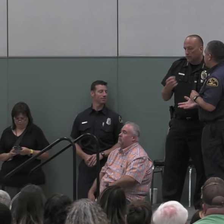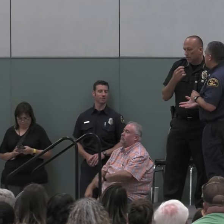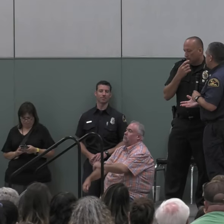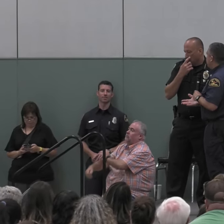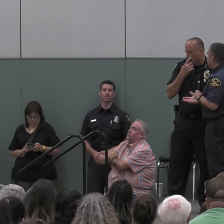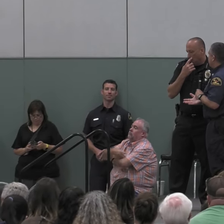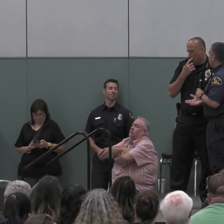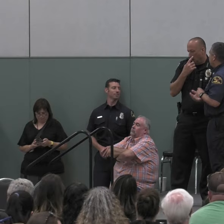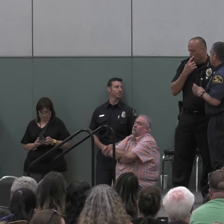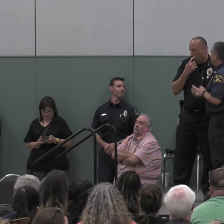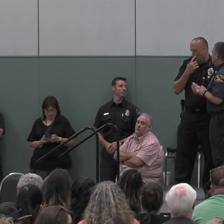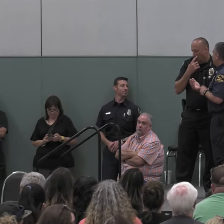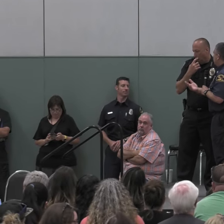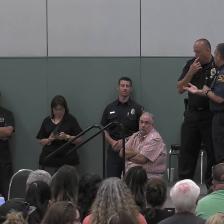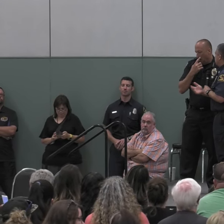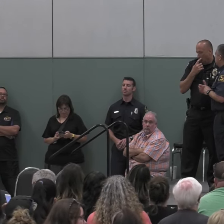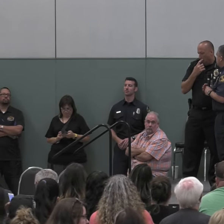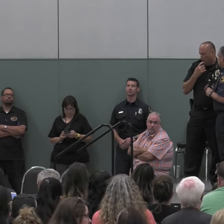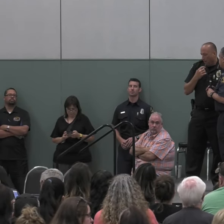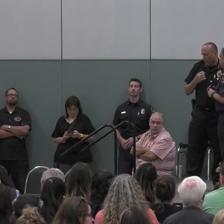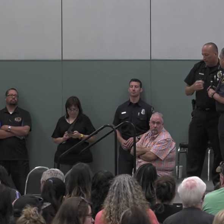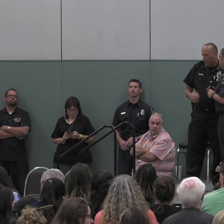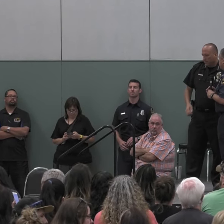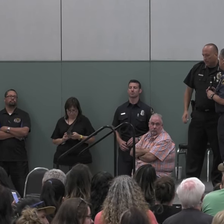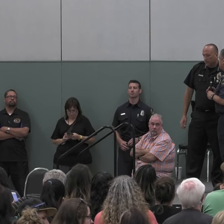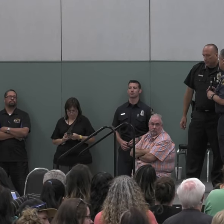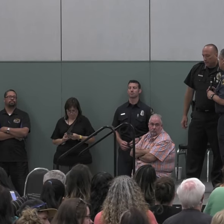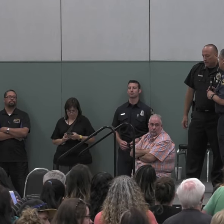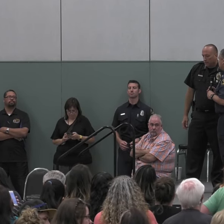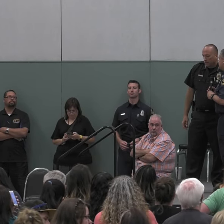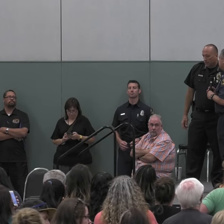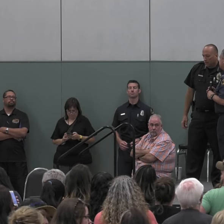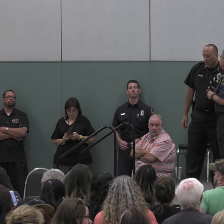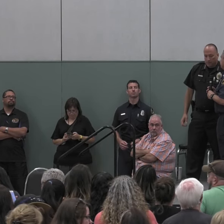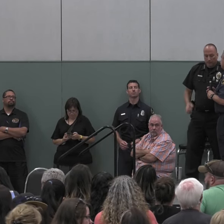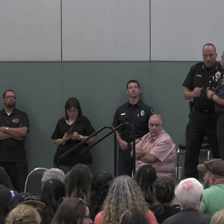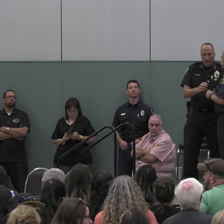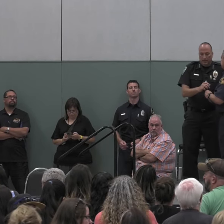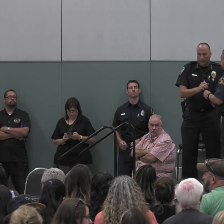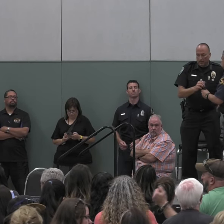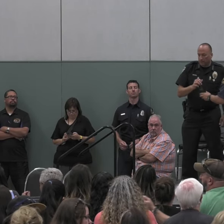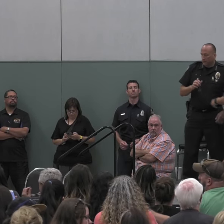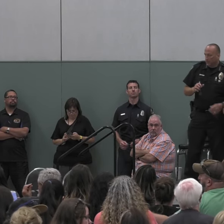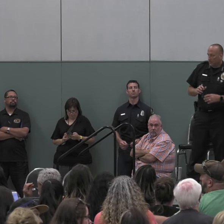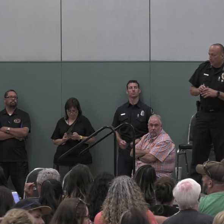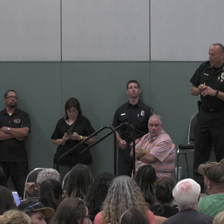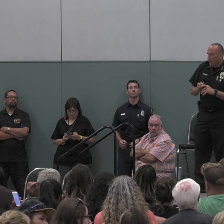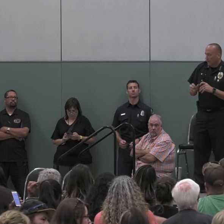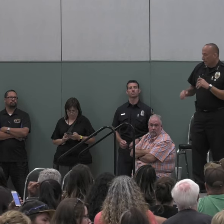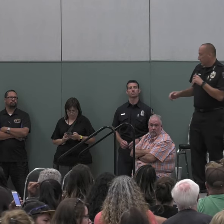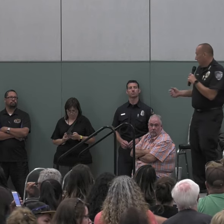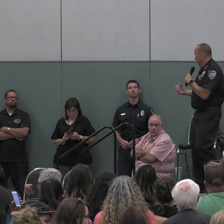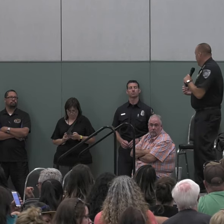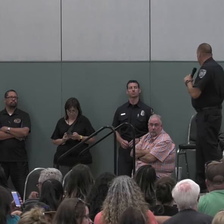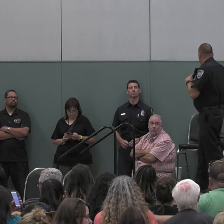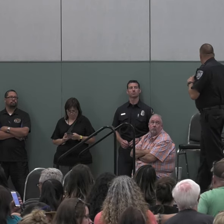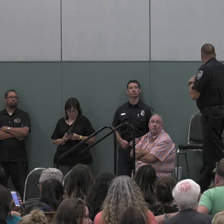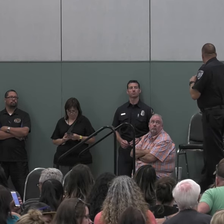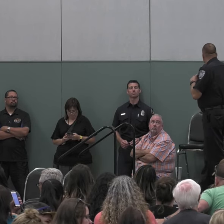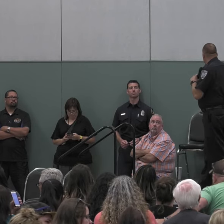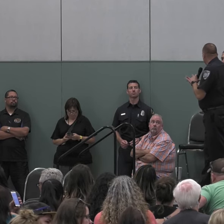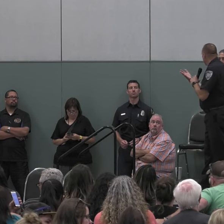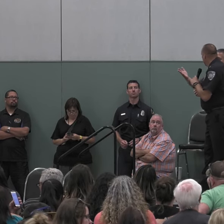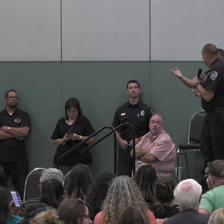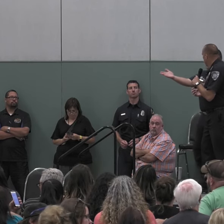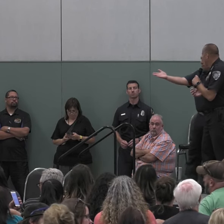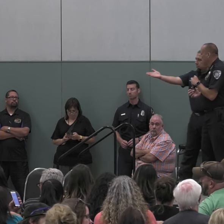can have somebody there to be able to assist with any type of public transportation? Absolutely. To get here, was